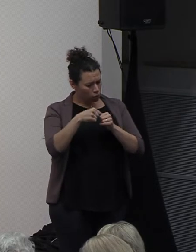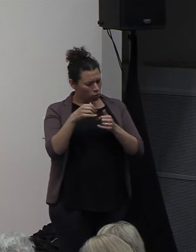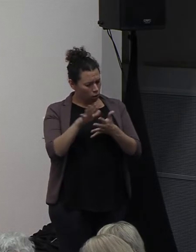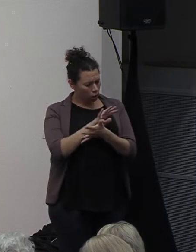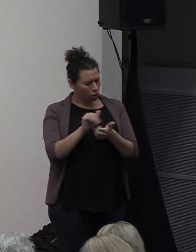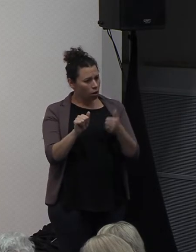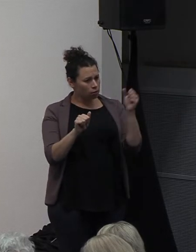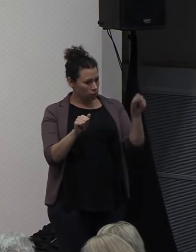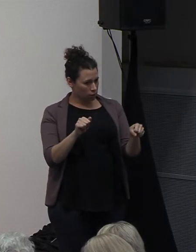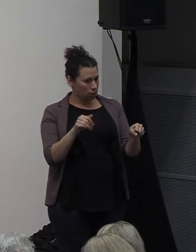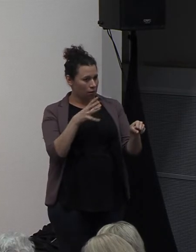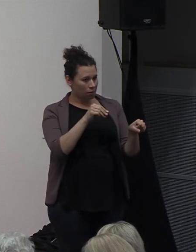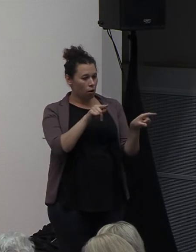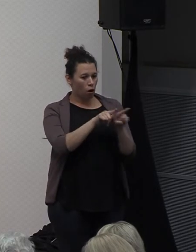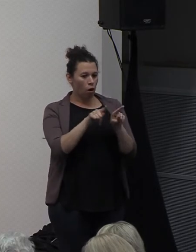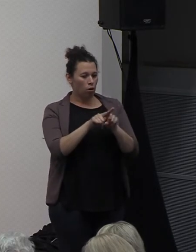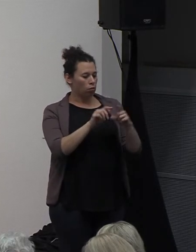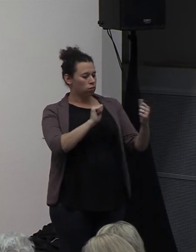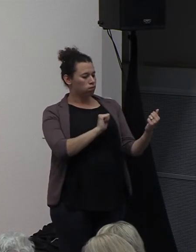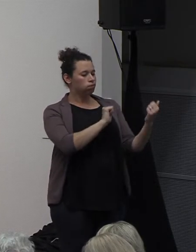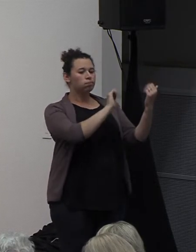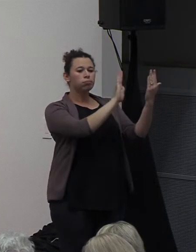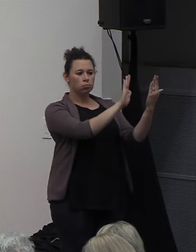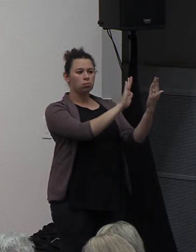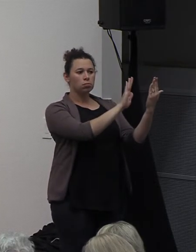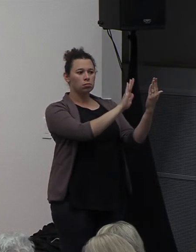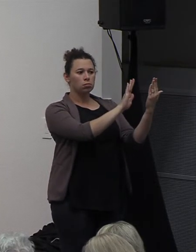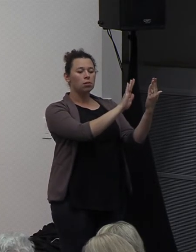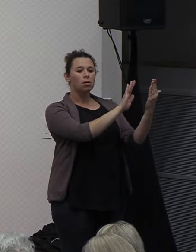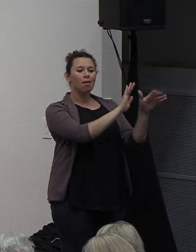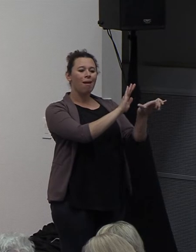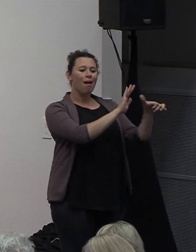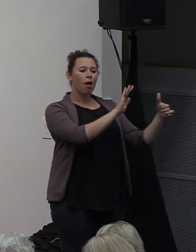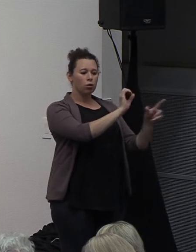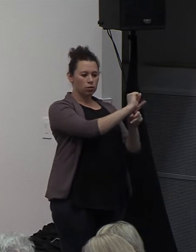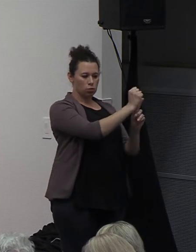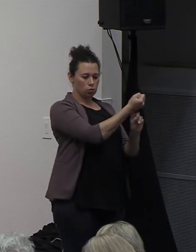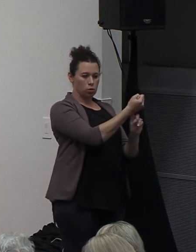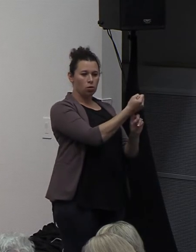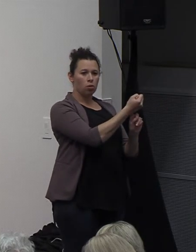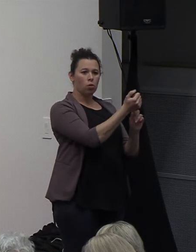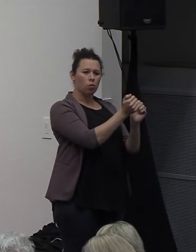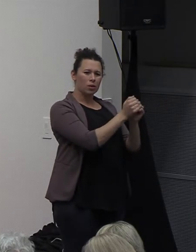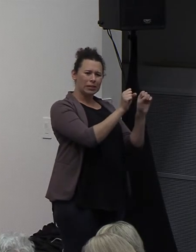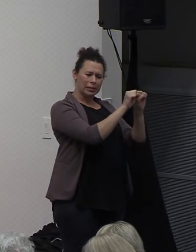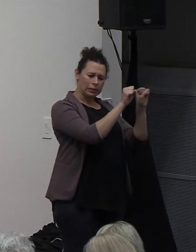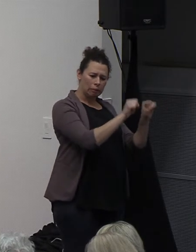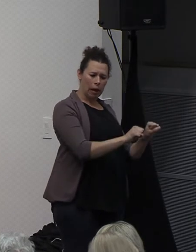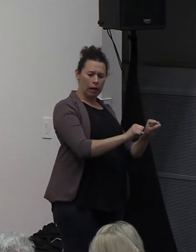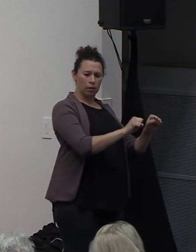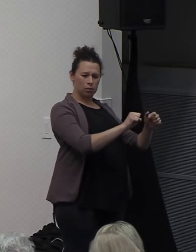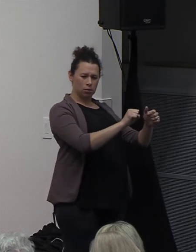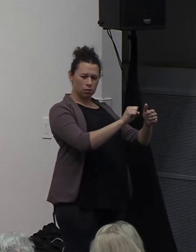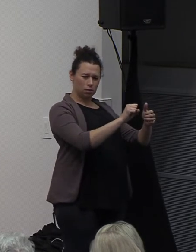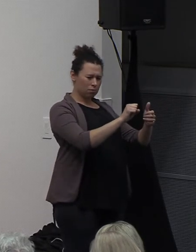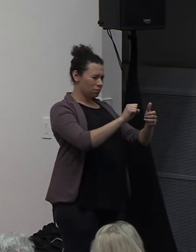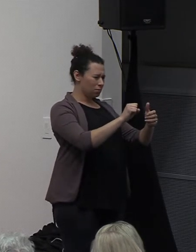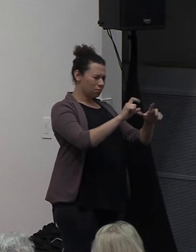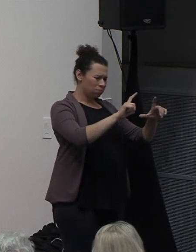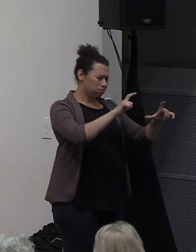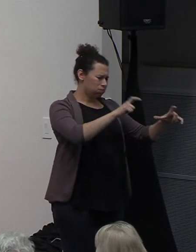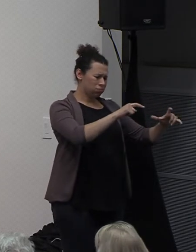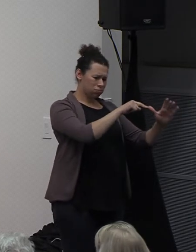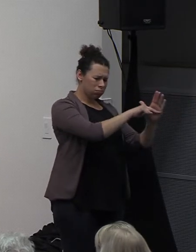but also to address its broader implications for other instances of systematic persecution, mass murder,